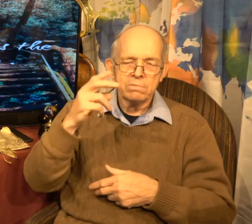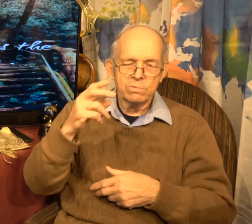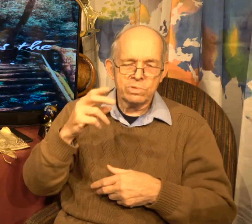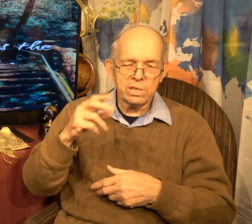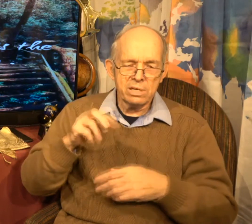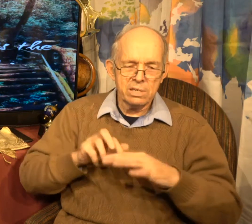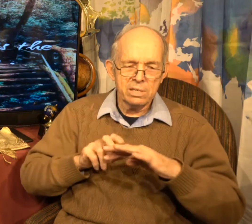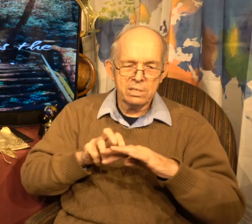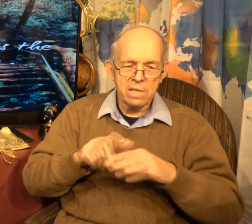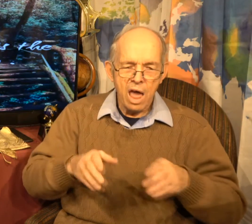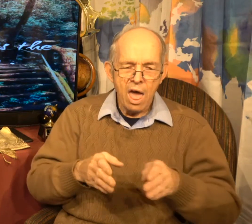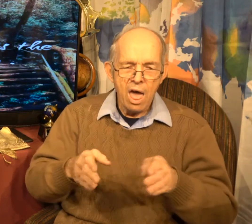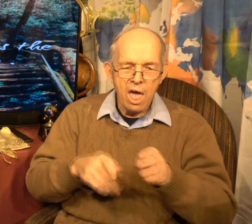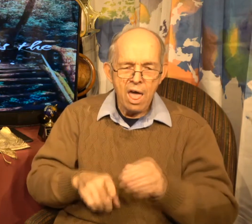you see,